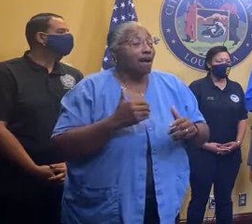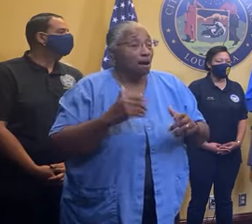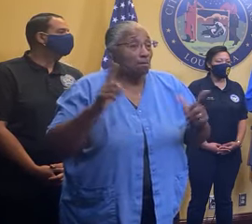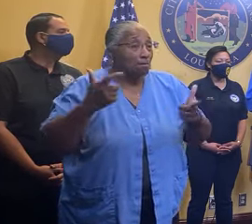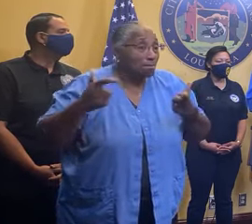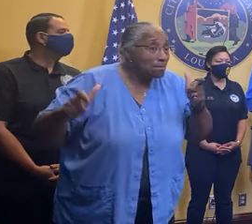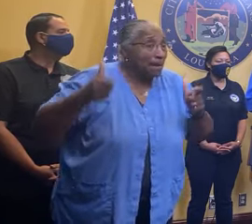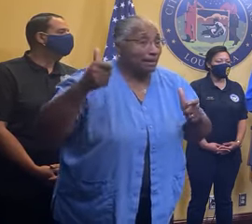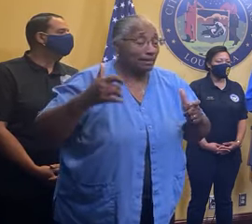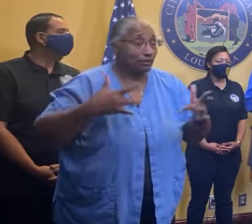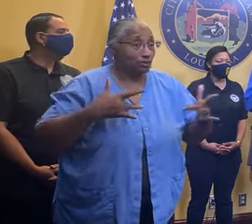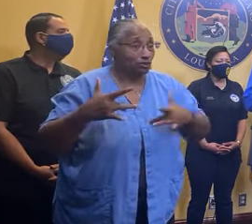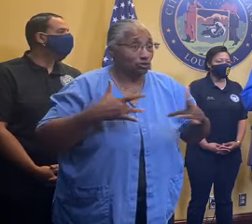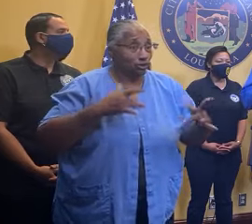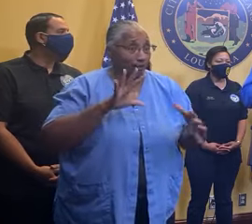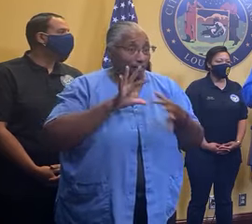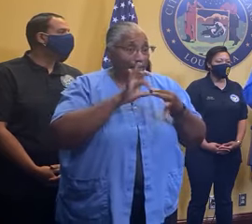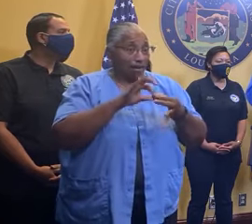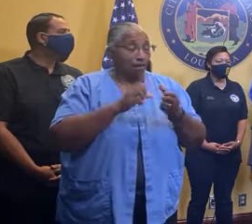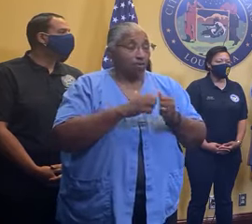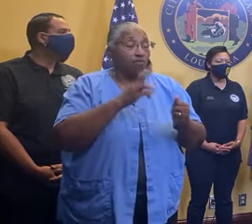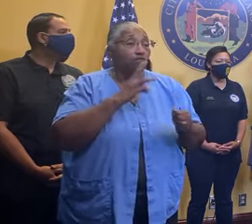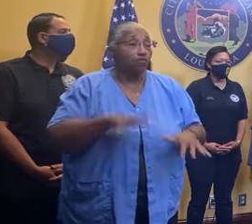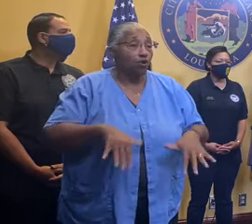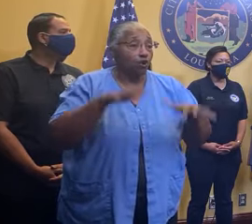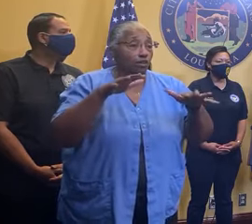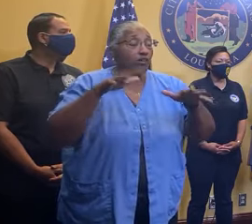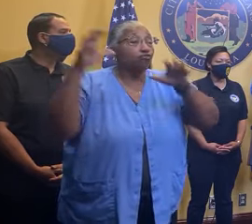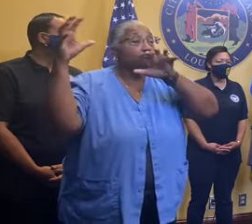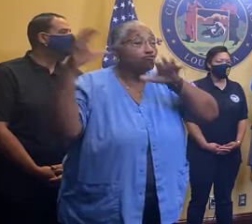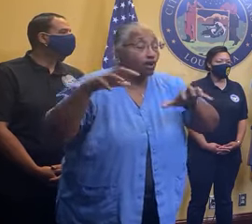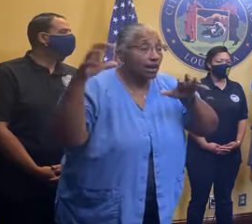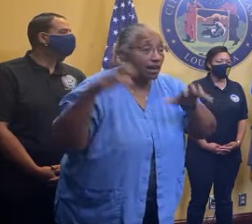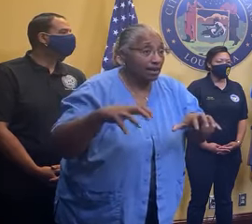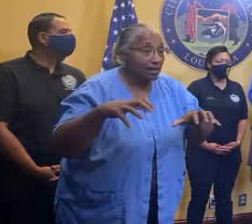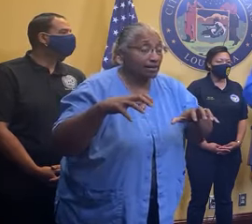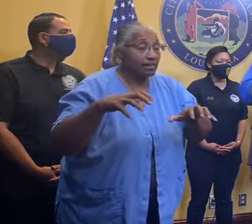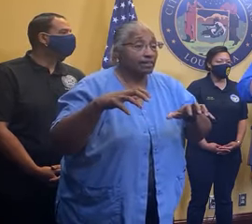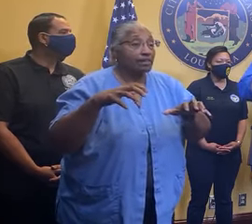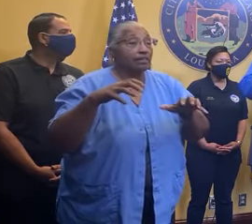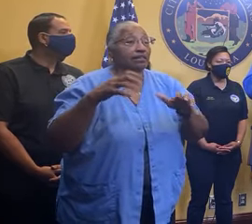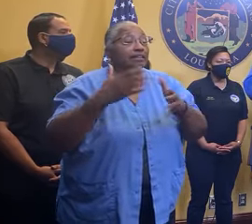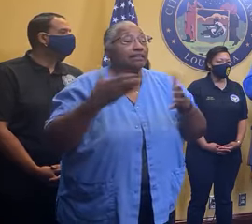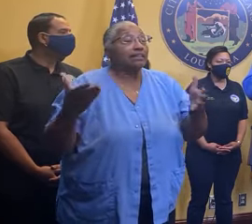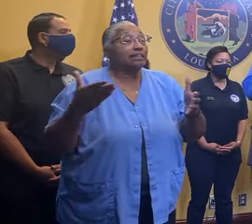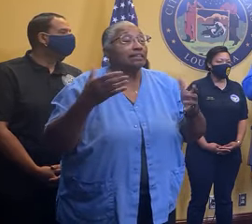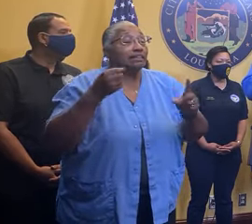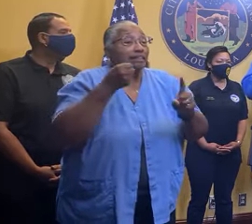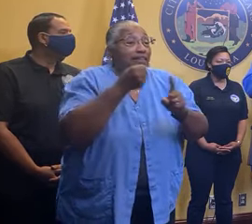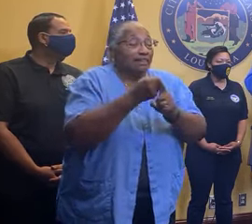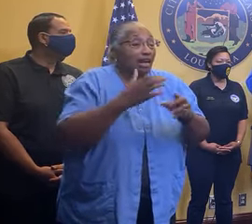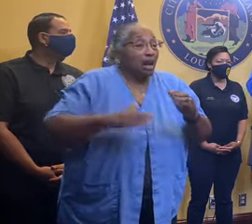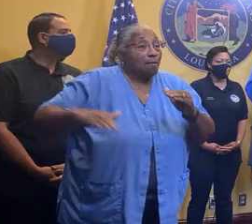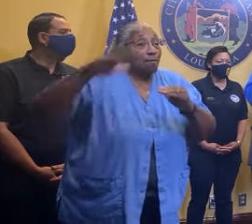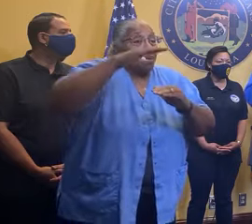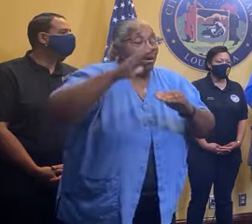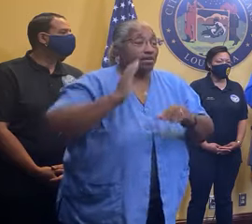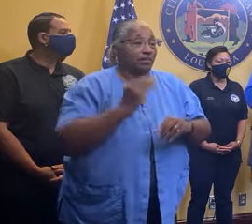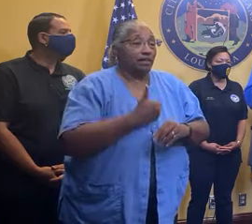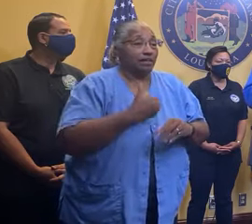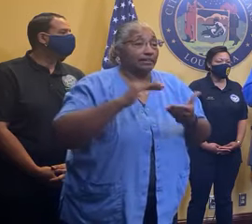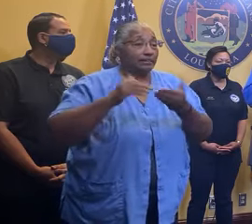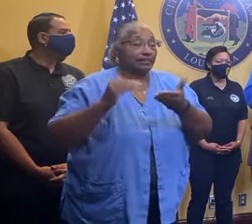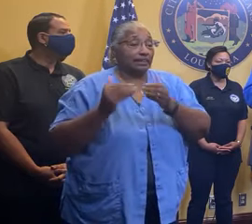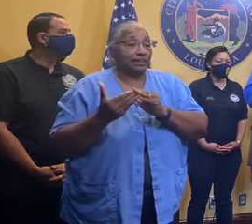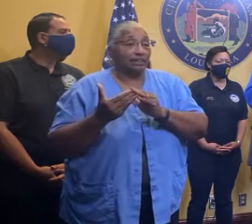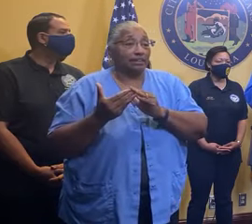is, as it relates to flooding, is rainfall cells hitting above our city within the levee system and inundating